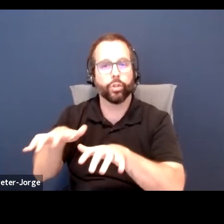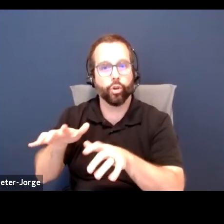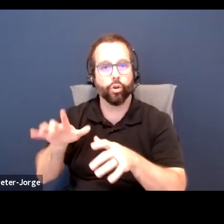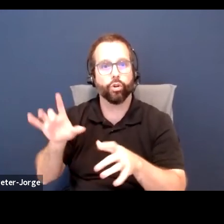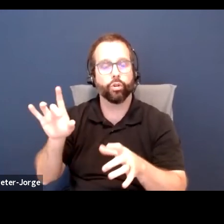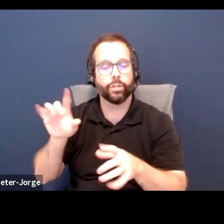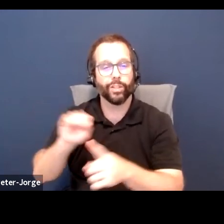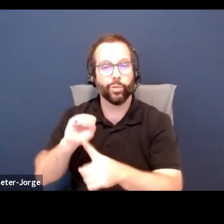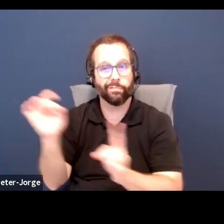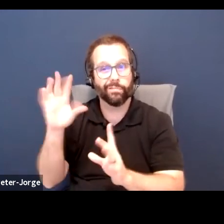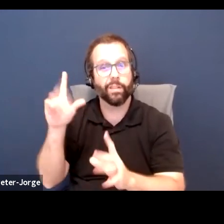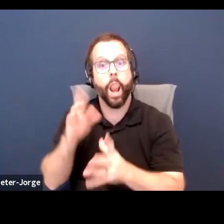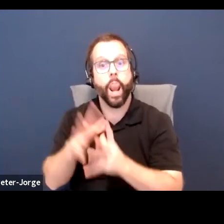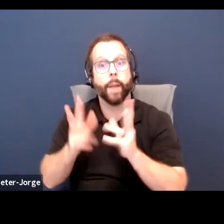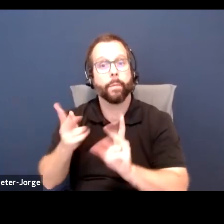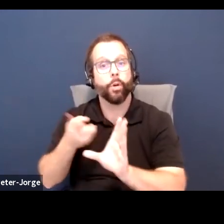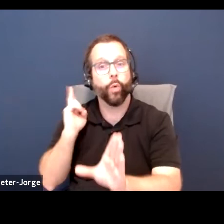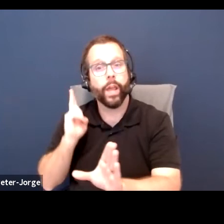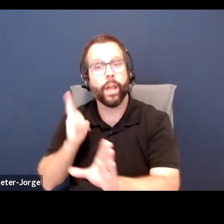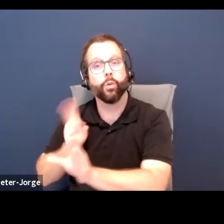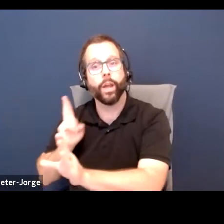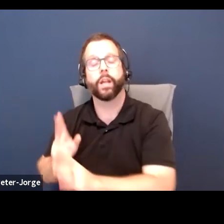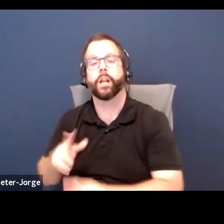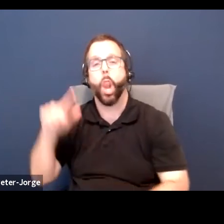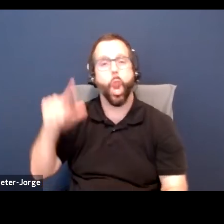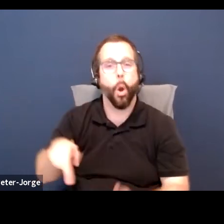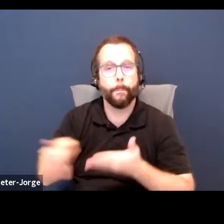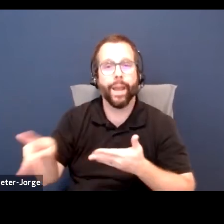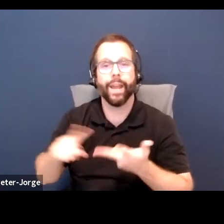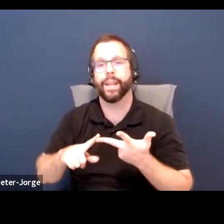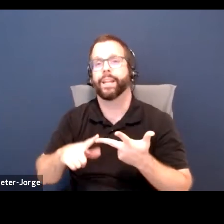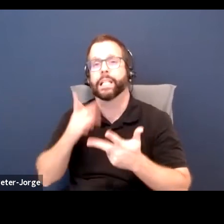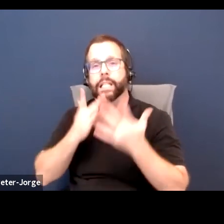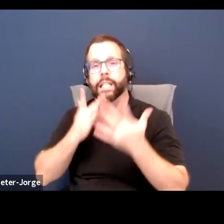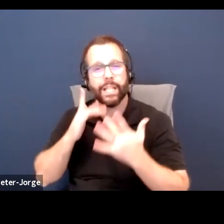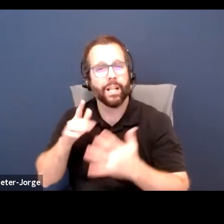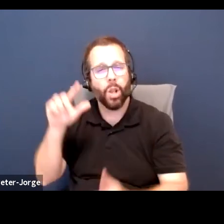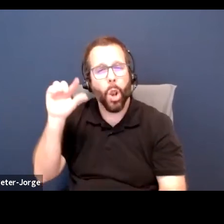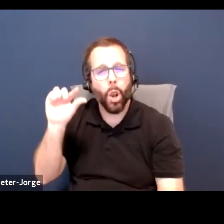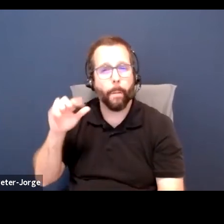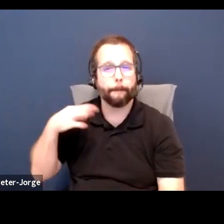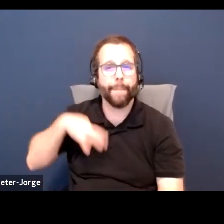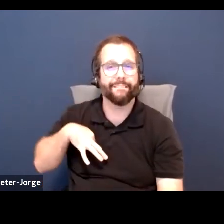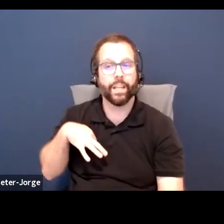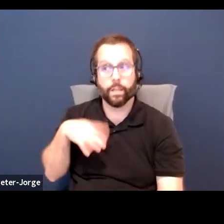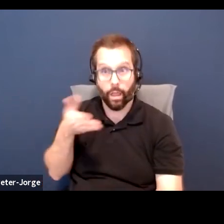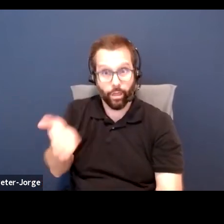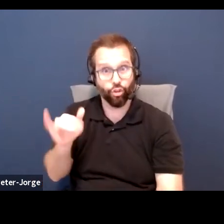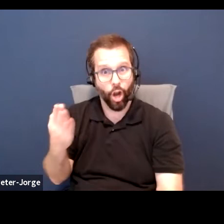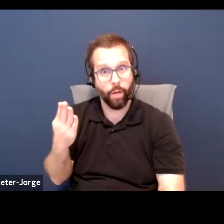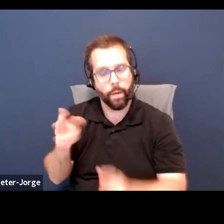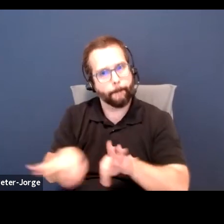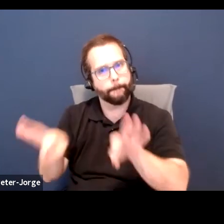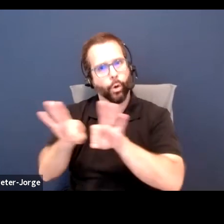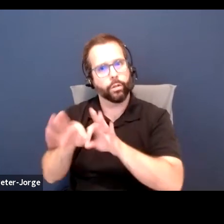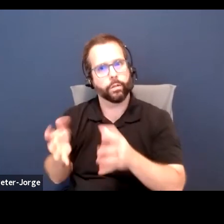low pay and lack of benefits in these really important jobs. It has been really incredible